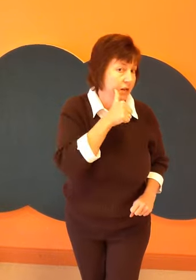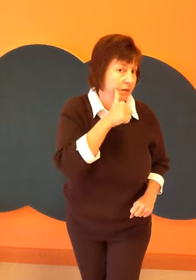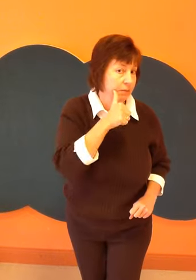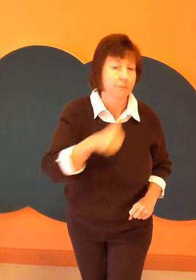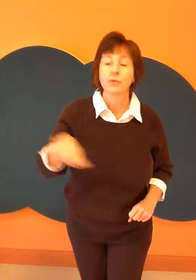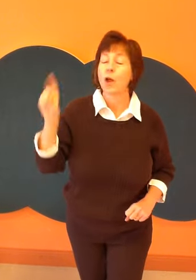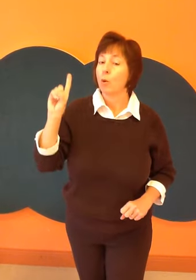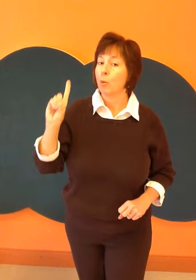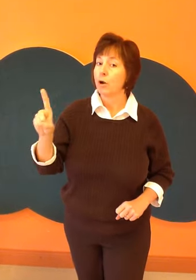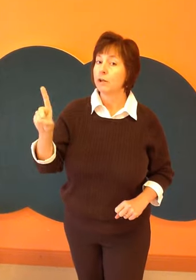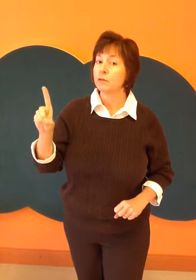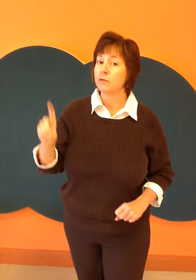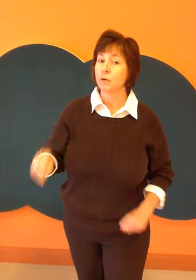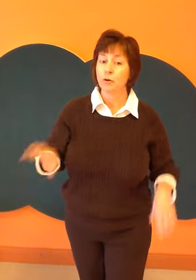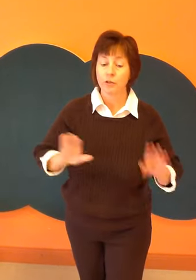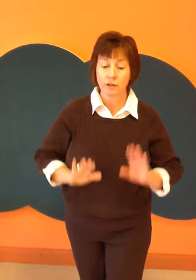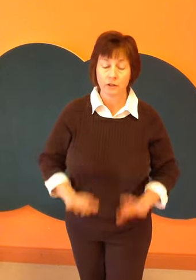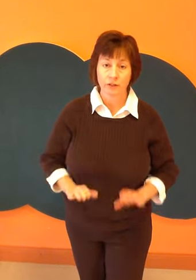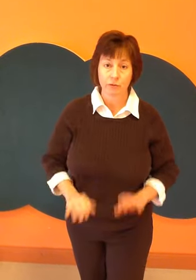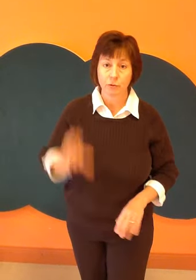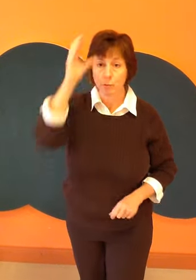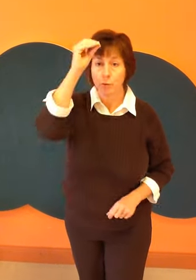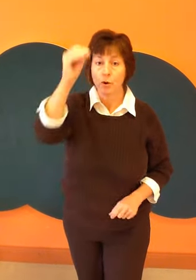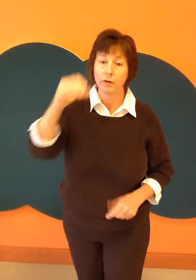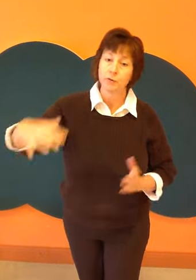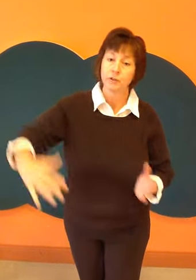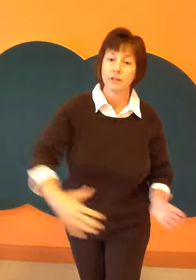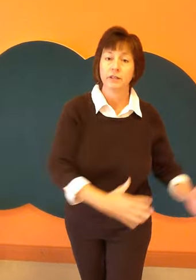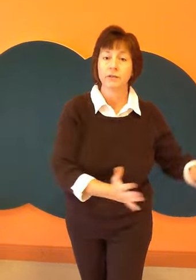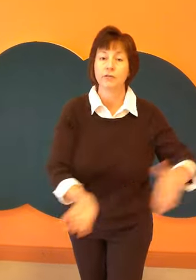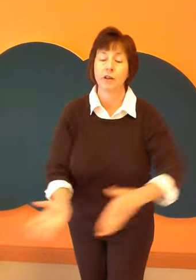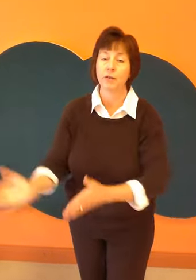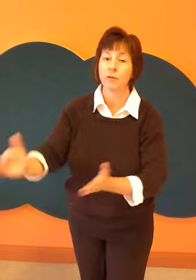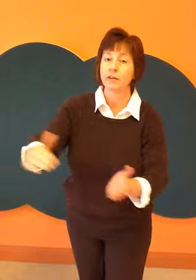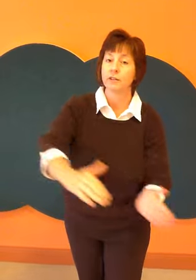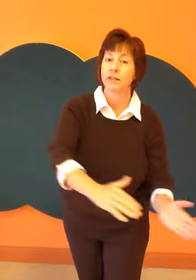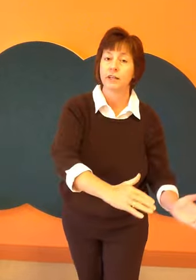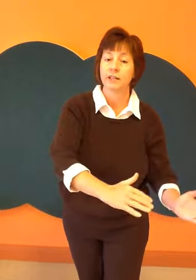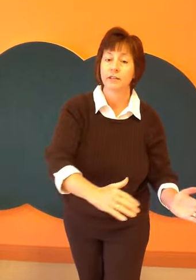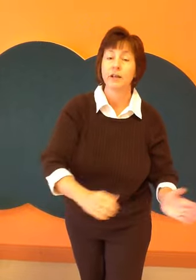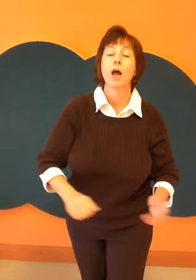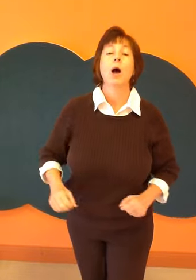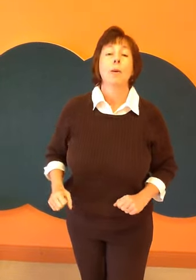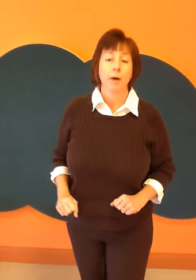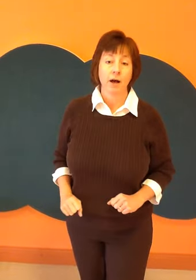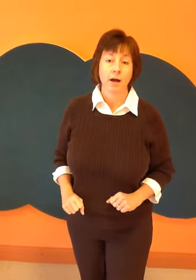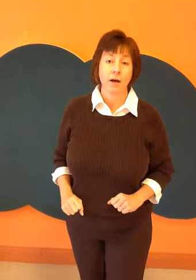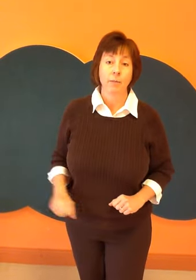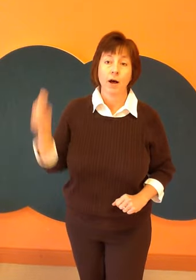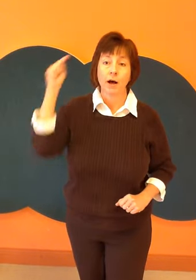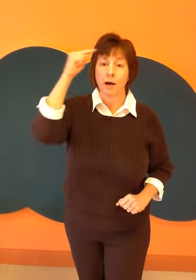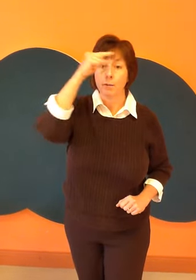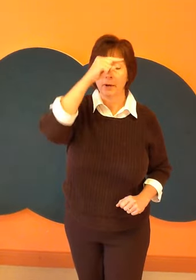dame. One for the little boy who lives down the lane. Baa baa